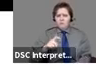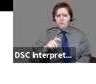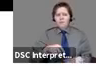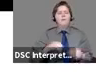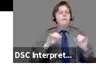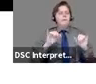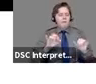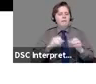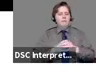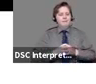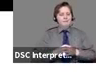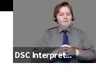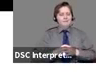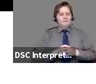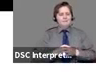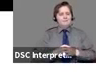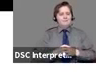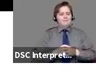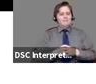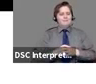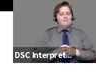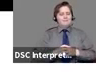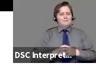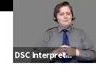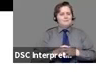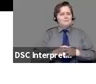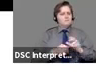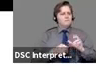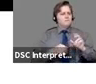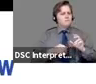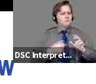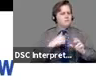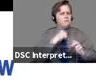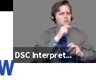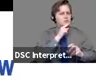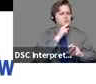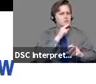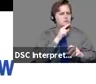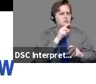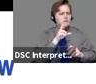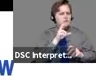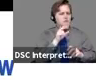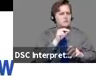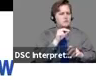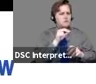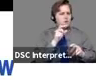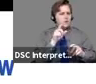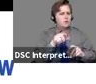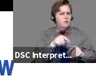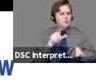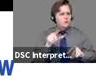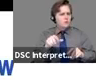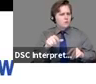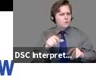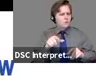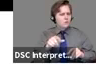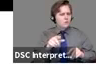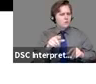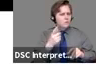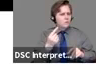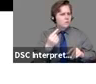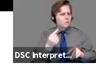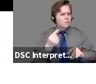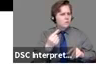Okay. So I'm not sure. Let's see. That's not it. There should be another